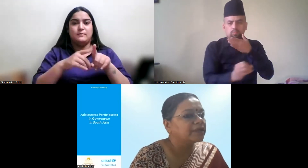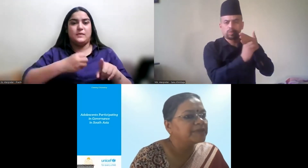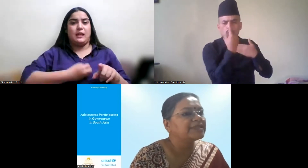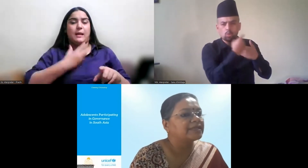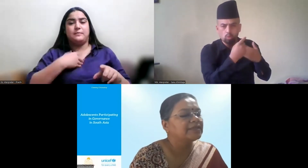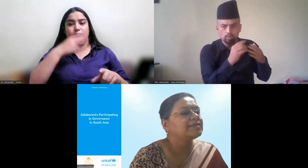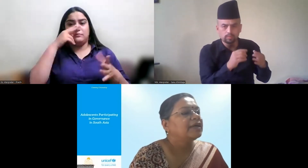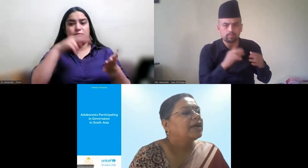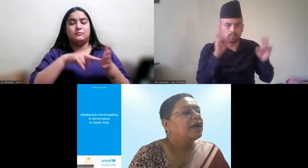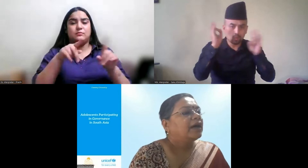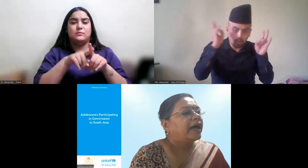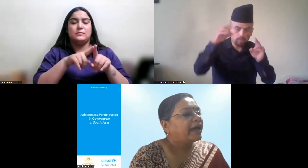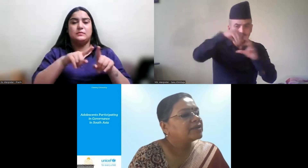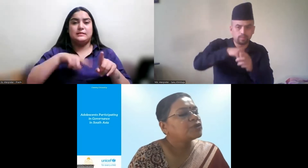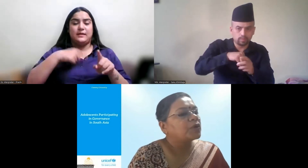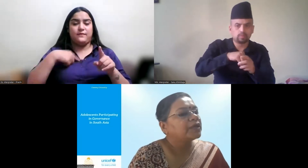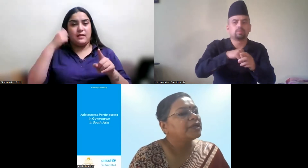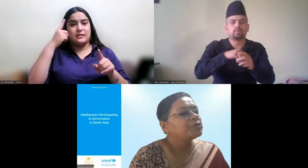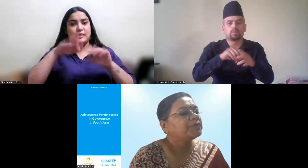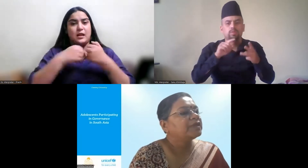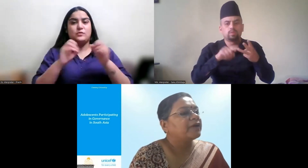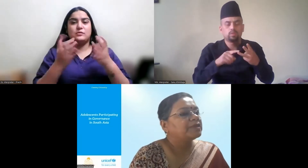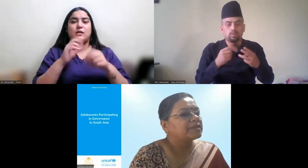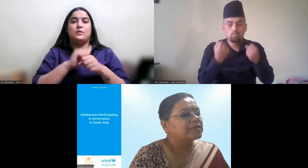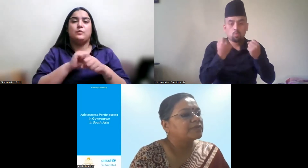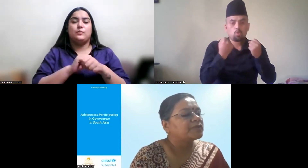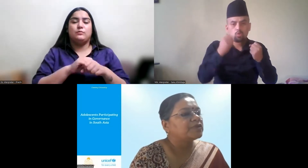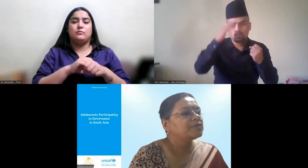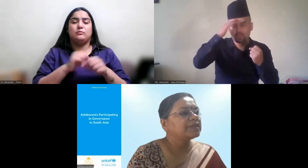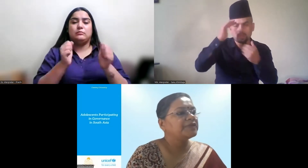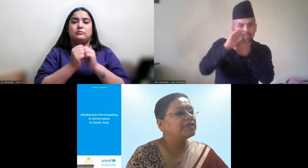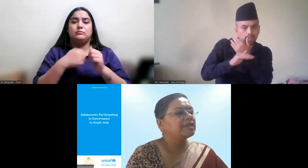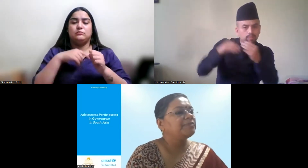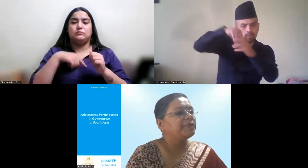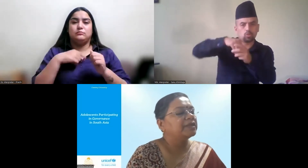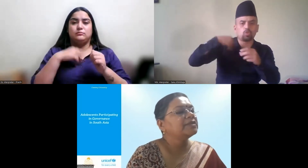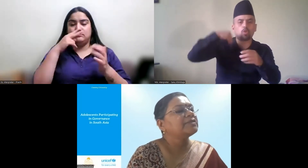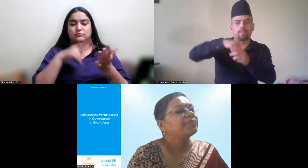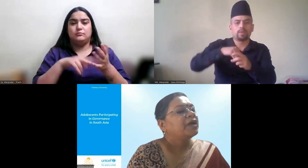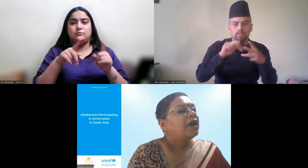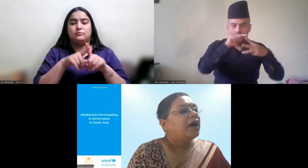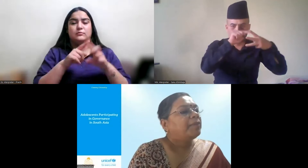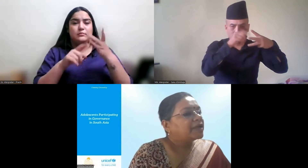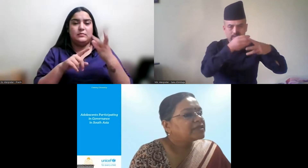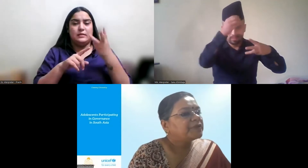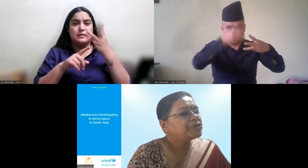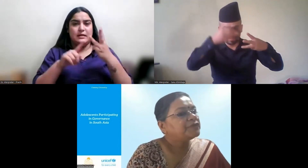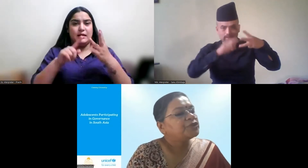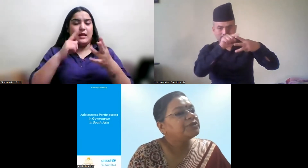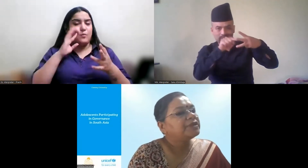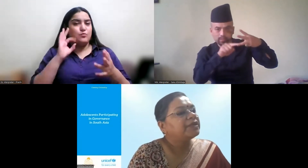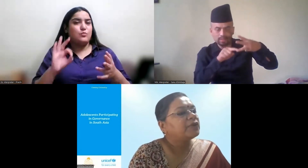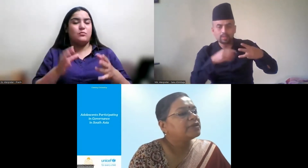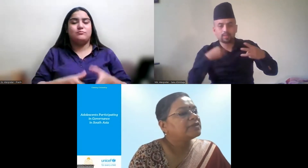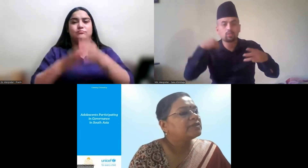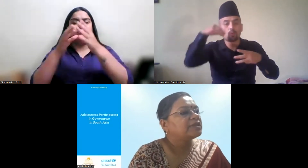the urban settings, and a strong engagement with the government system. So these were 3 key pillars. Participation of